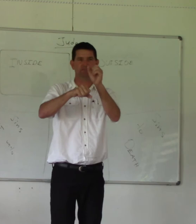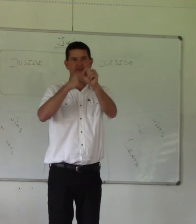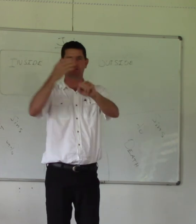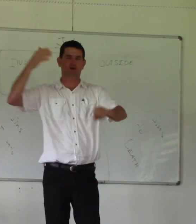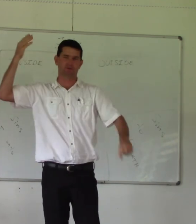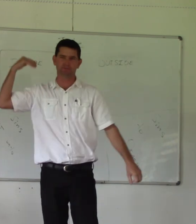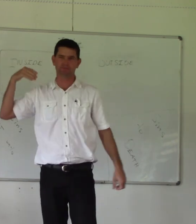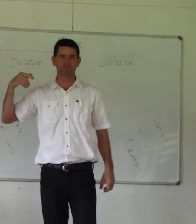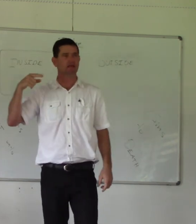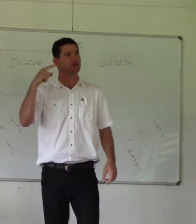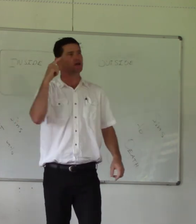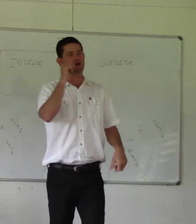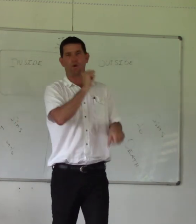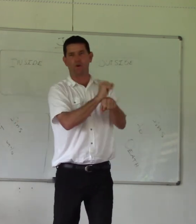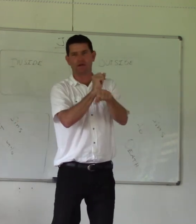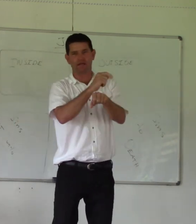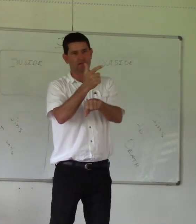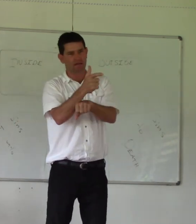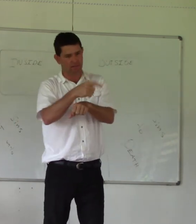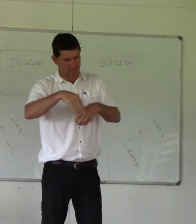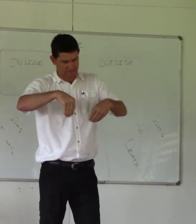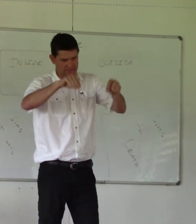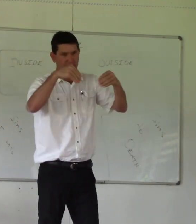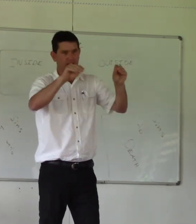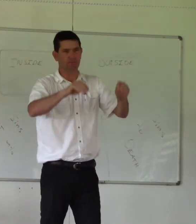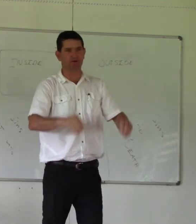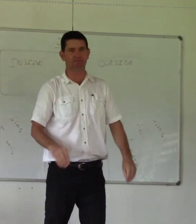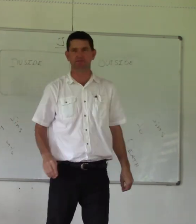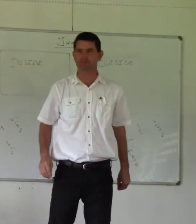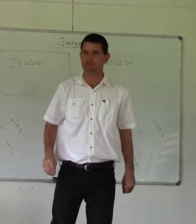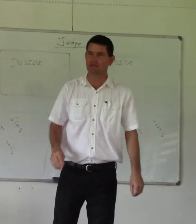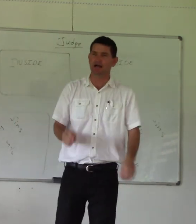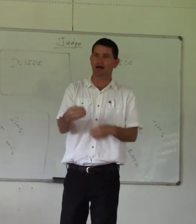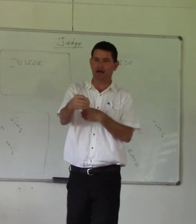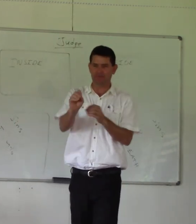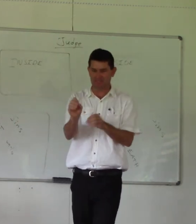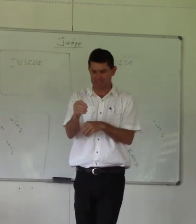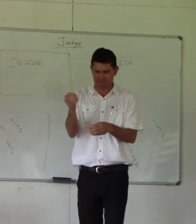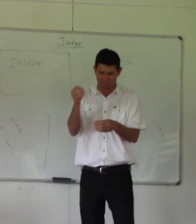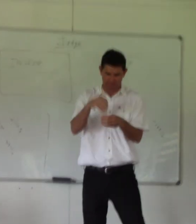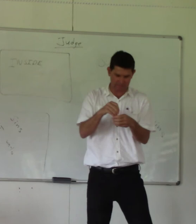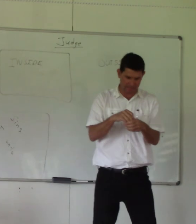1.5 years ago. Working, selling lumber. Office. Inside.